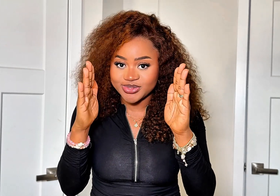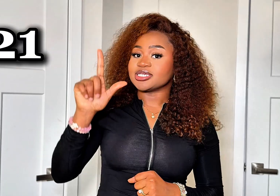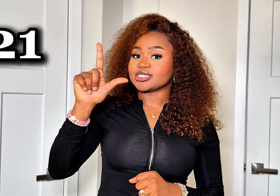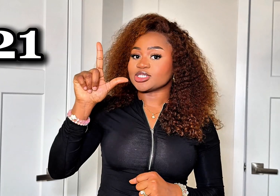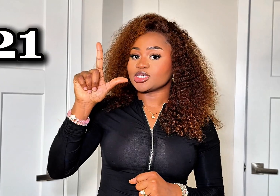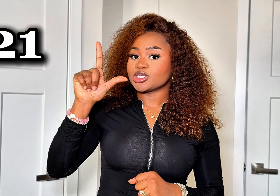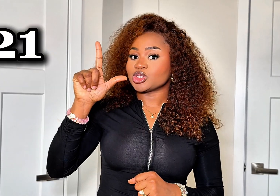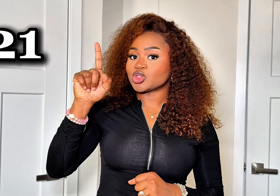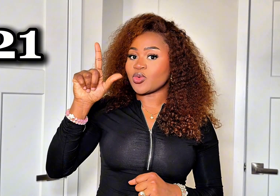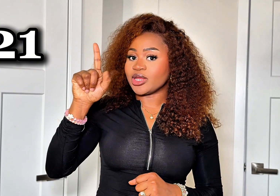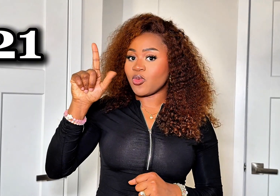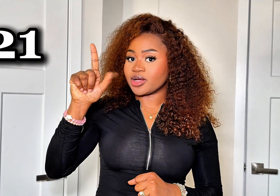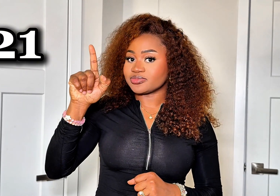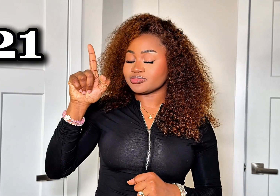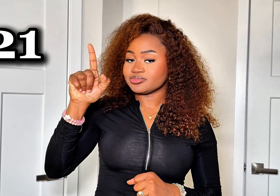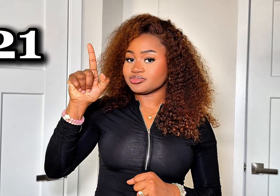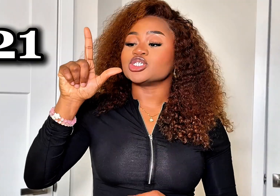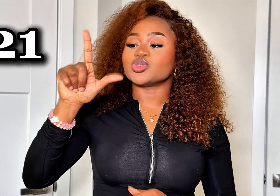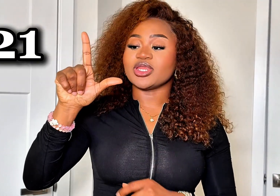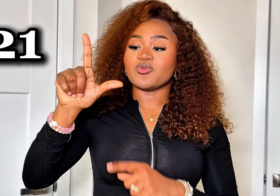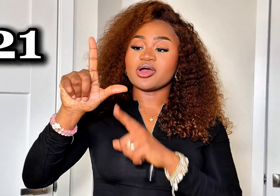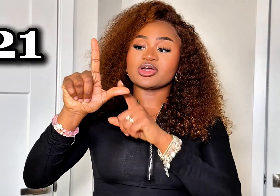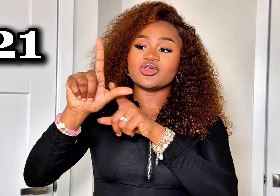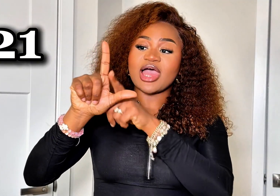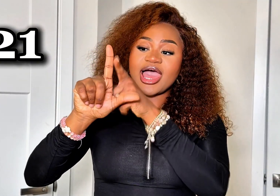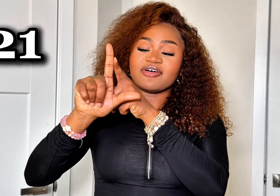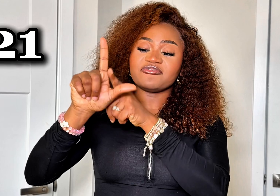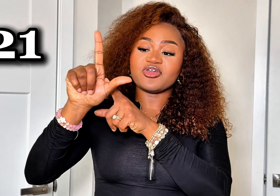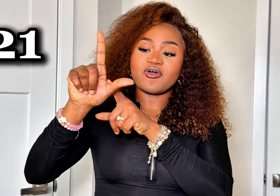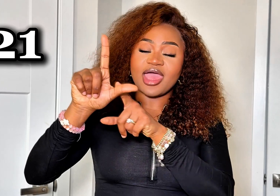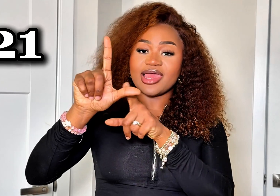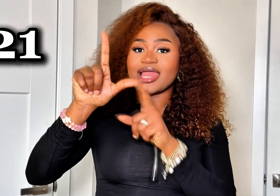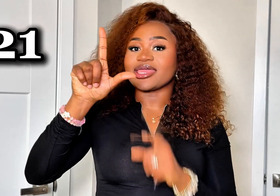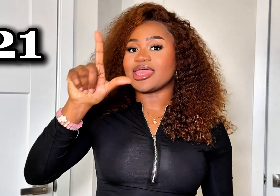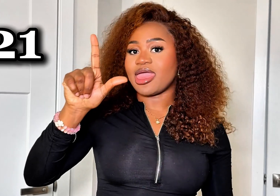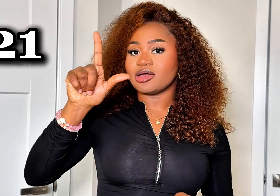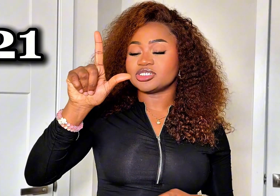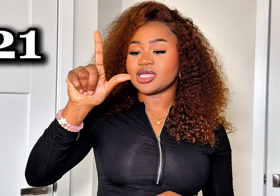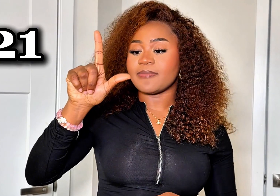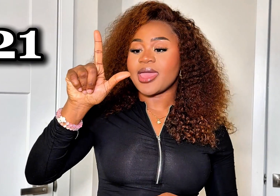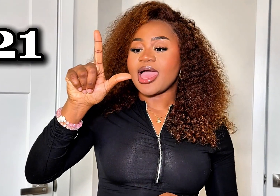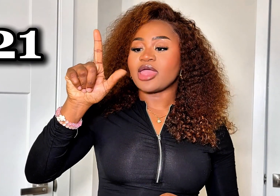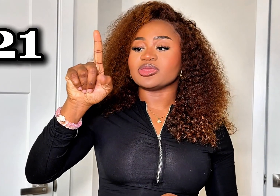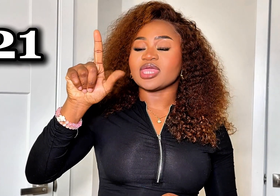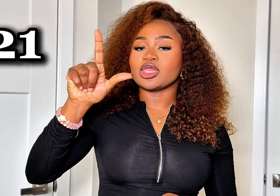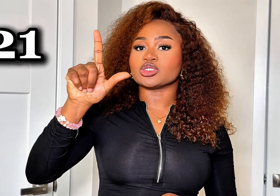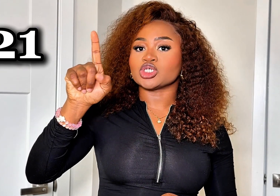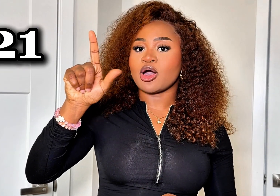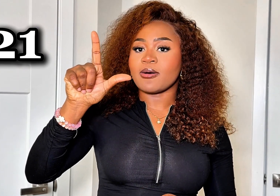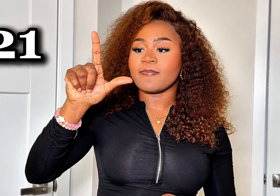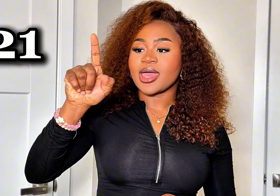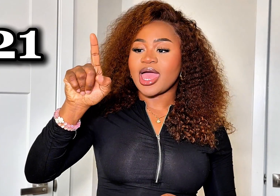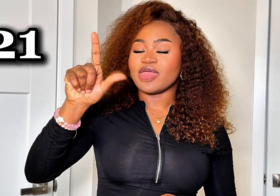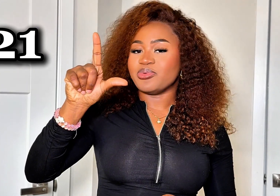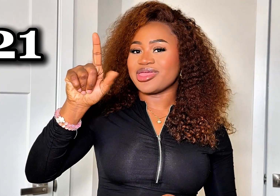This is 21. So 21, you have your hand like in the L shape, and you take your thumb and you bring it